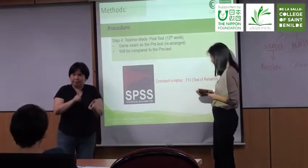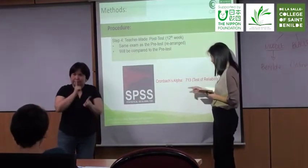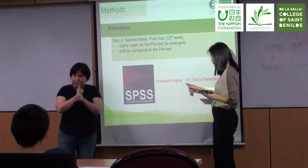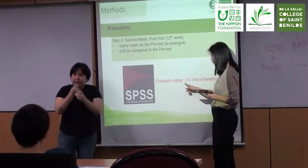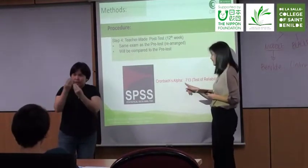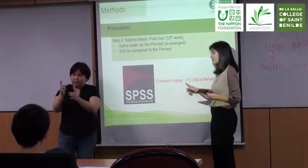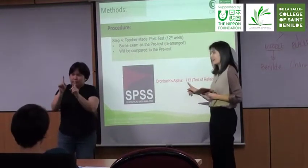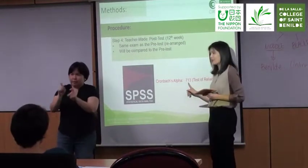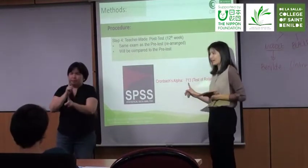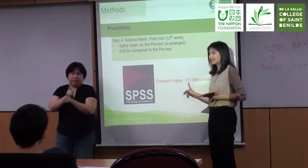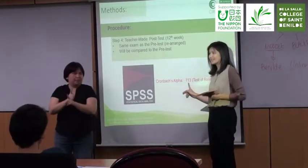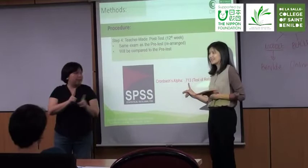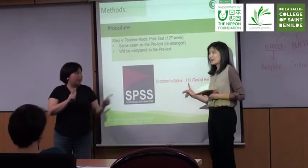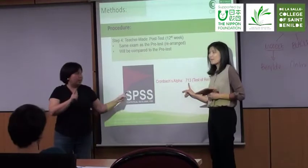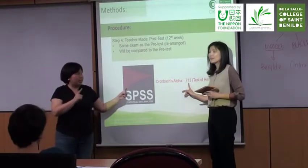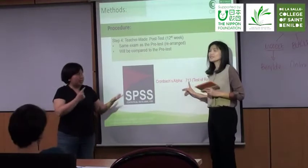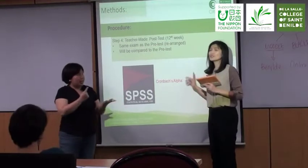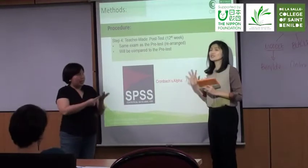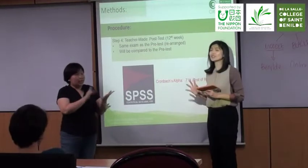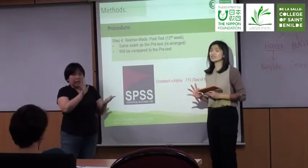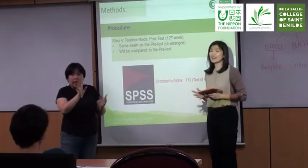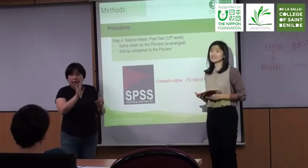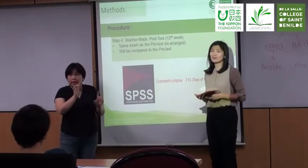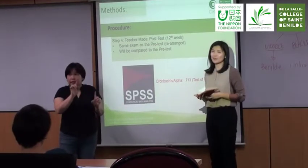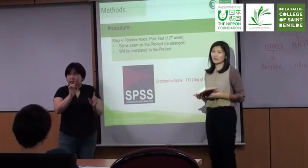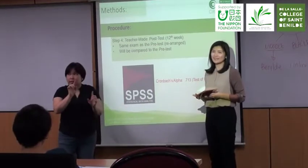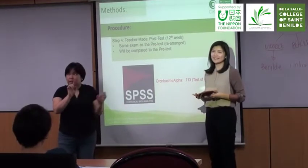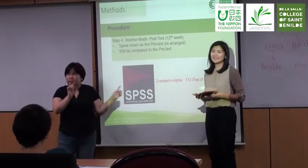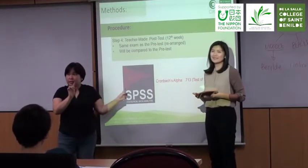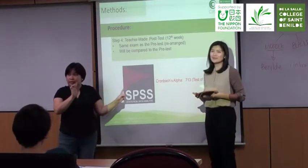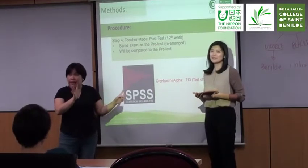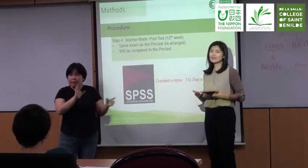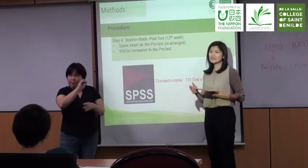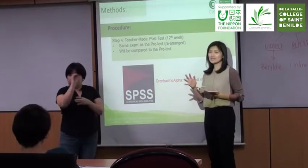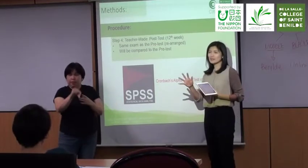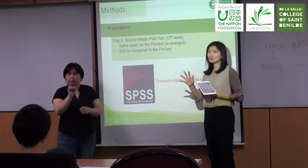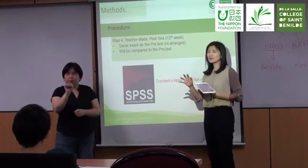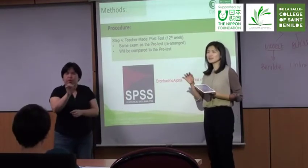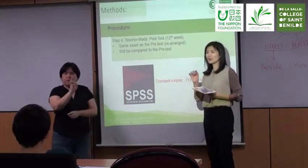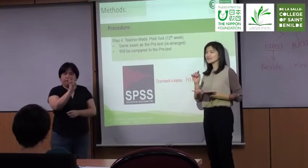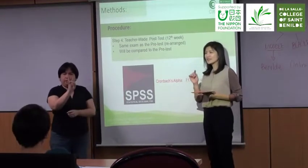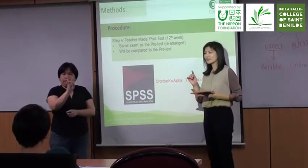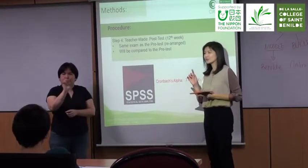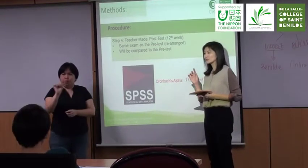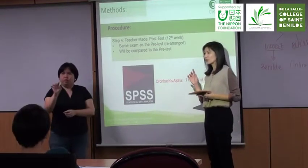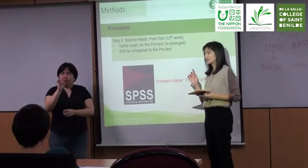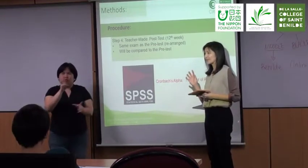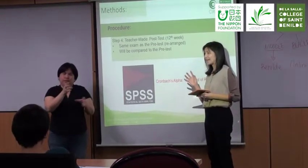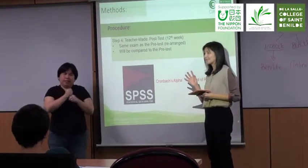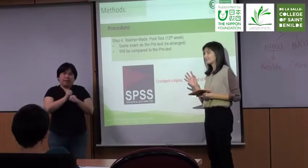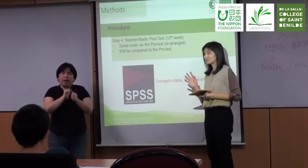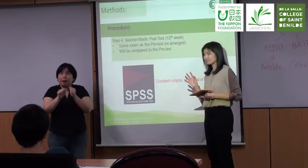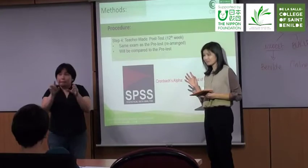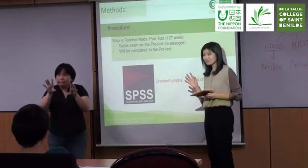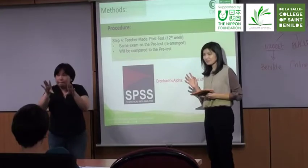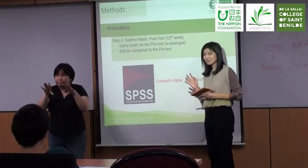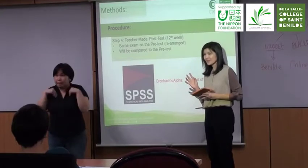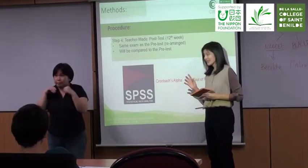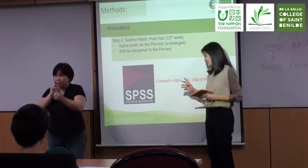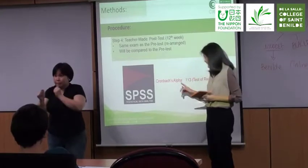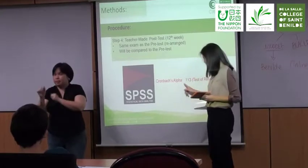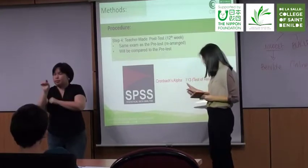lang is 0.7. But it's considered acceptable. Because acceptable is 0.7 to 0.9.